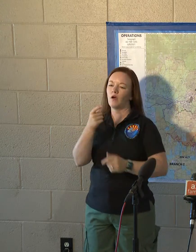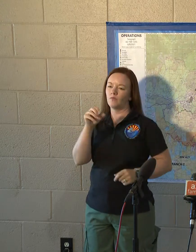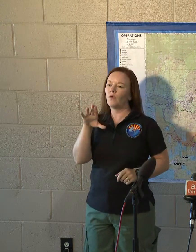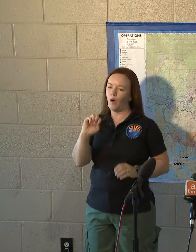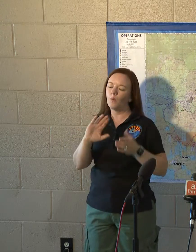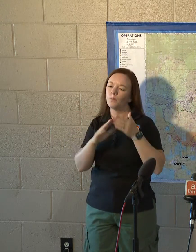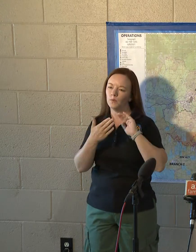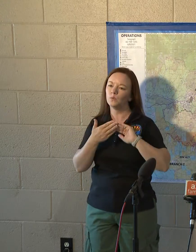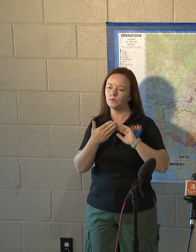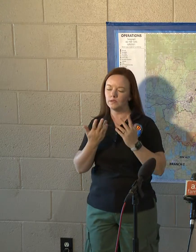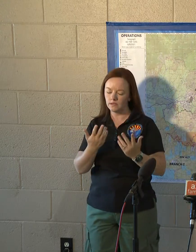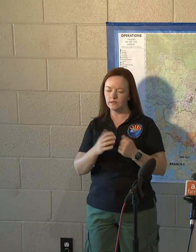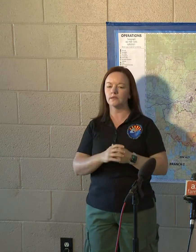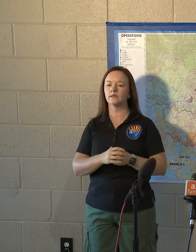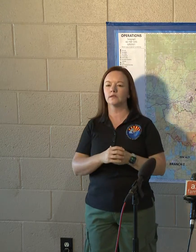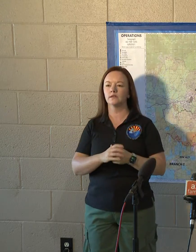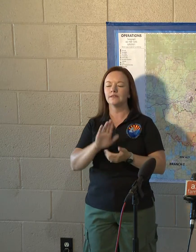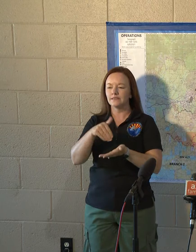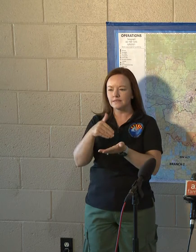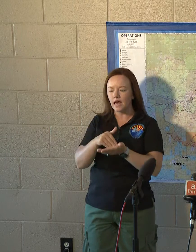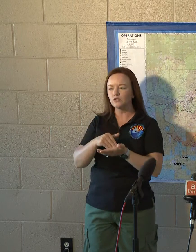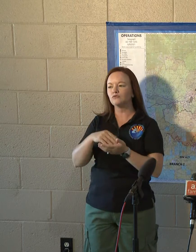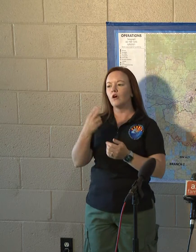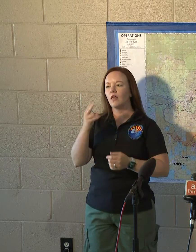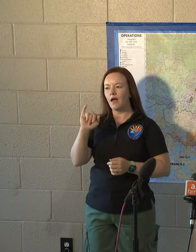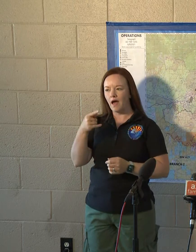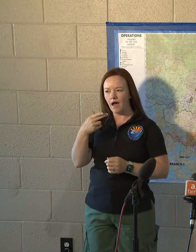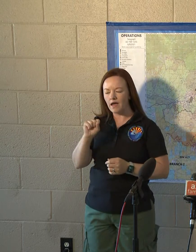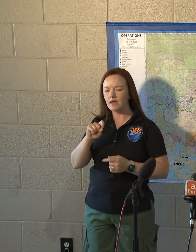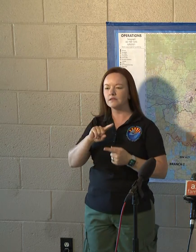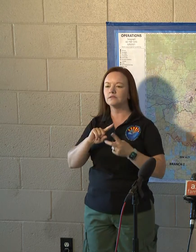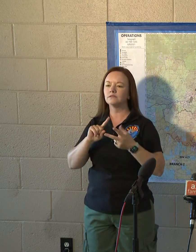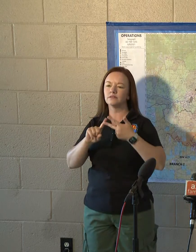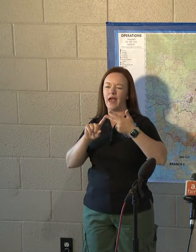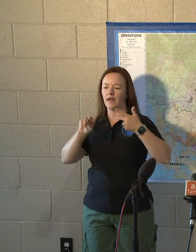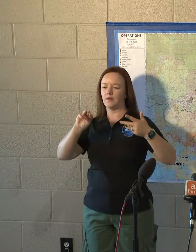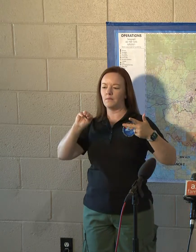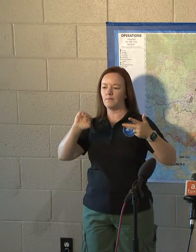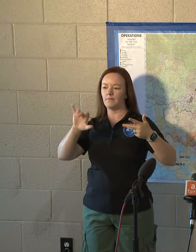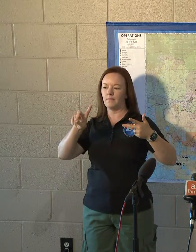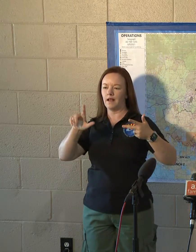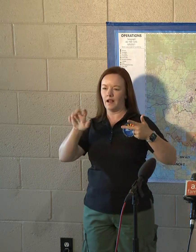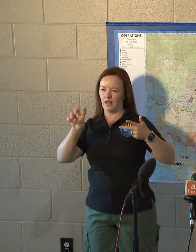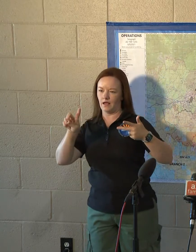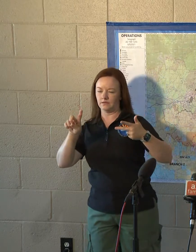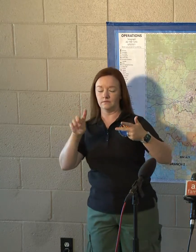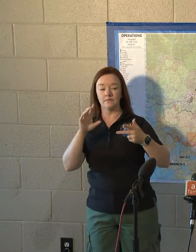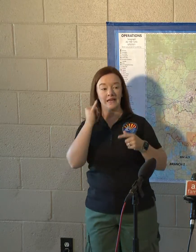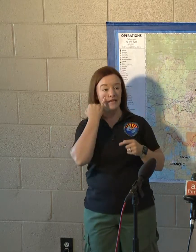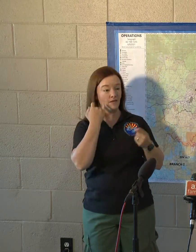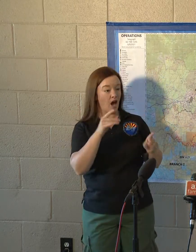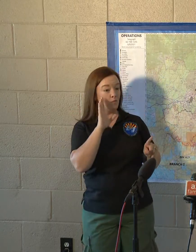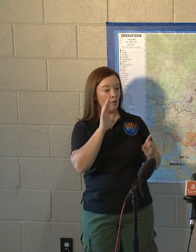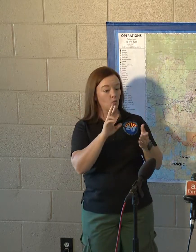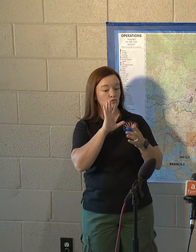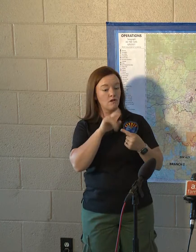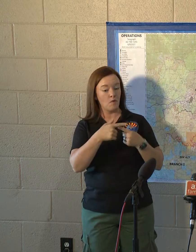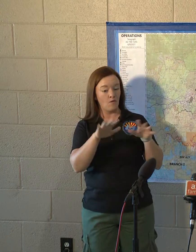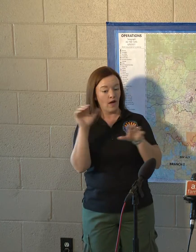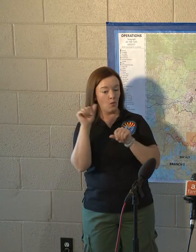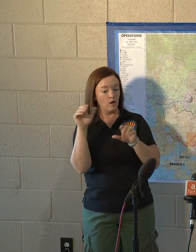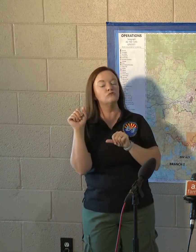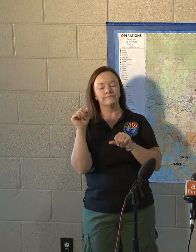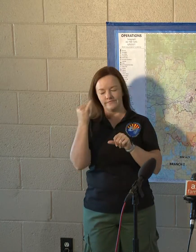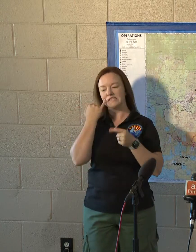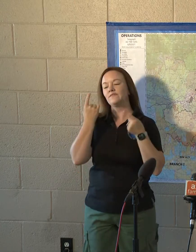and the Central City, Midland area. Would at that point, would you be talking about evacuation? We'd be talking additional evacuations.